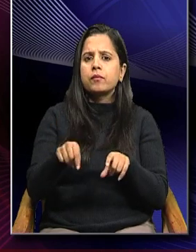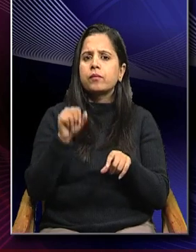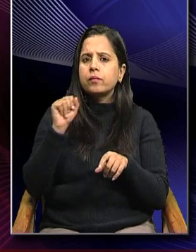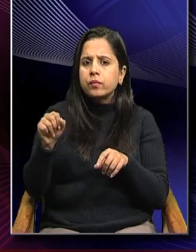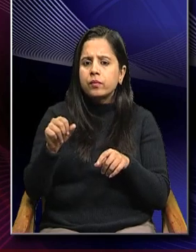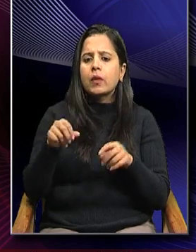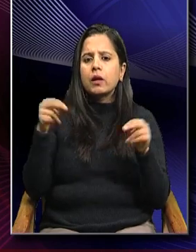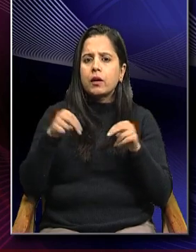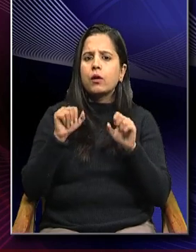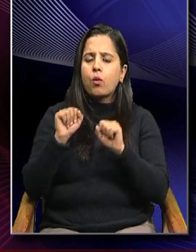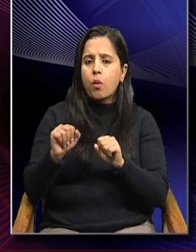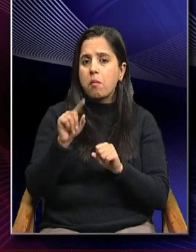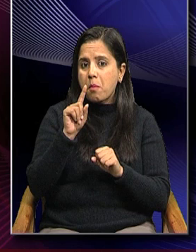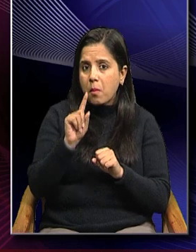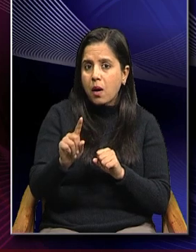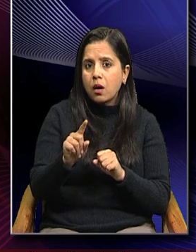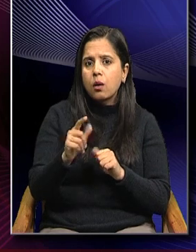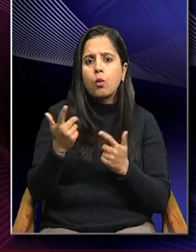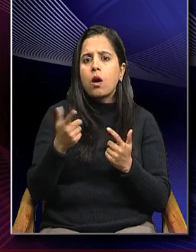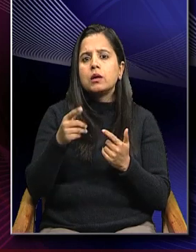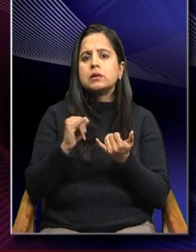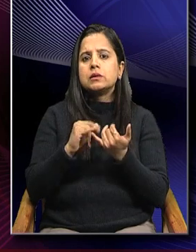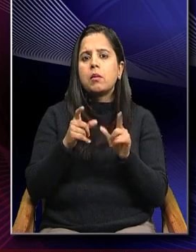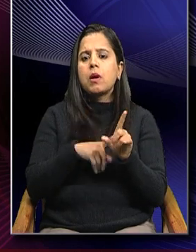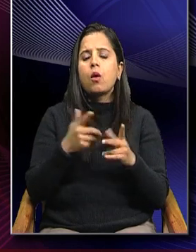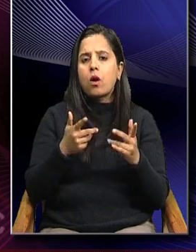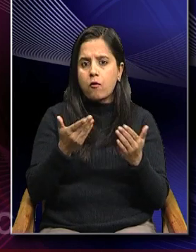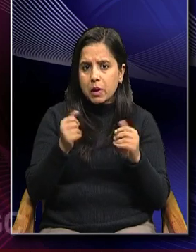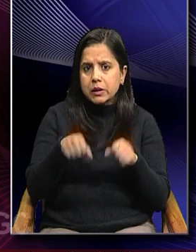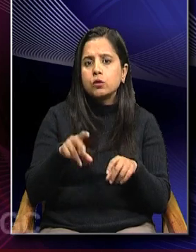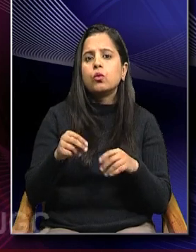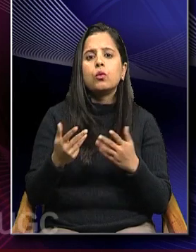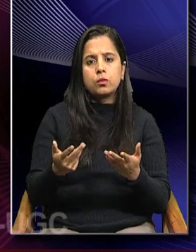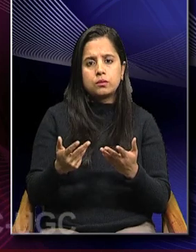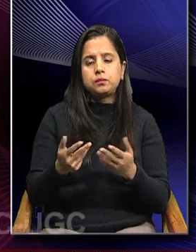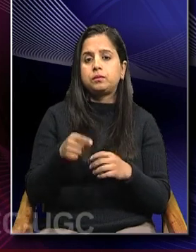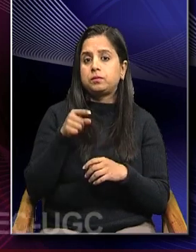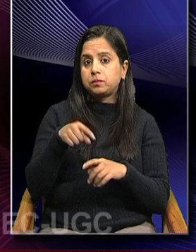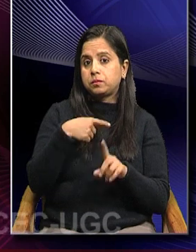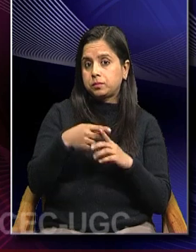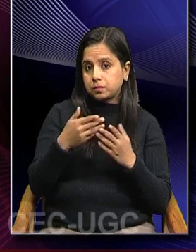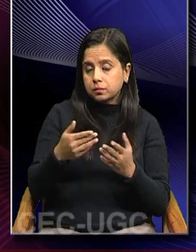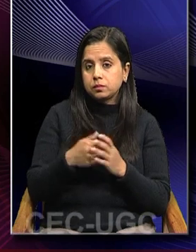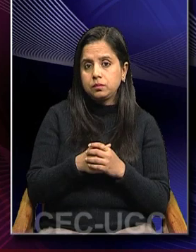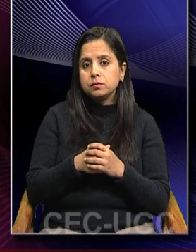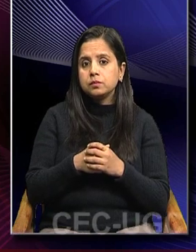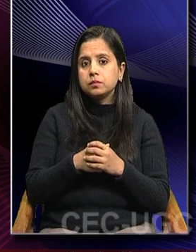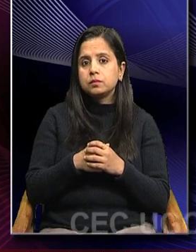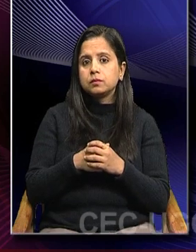own requirement, but what about the supplies, whether it is available or not? And after this